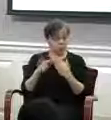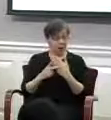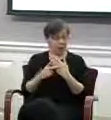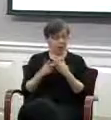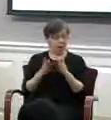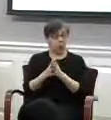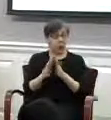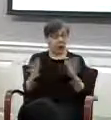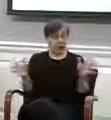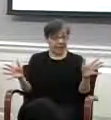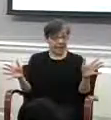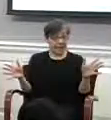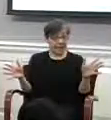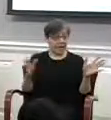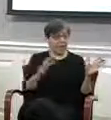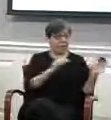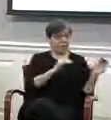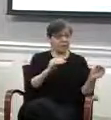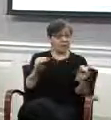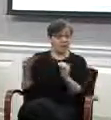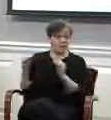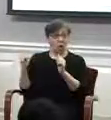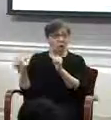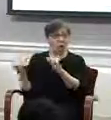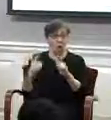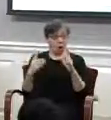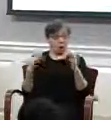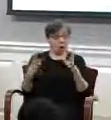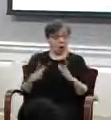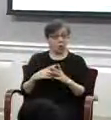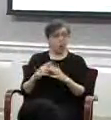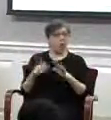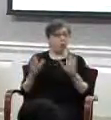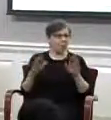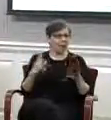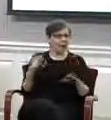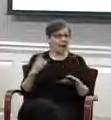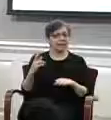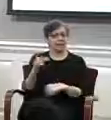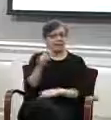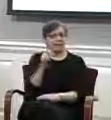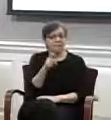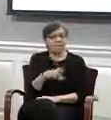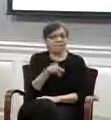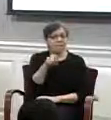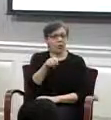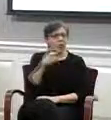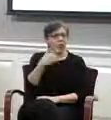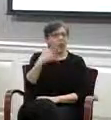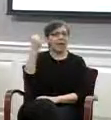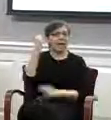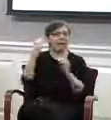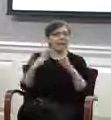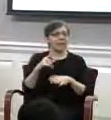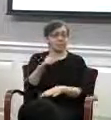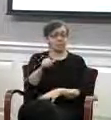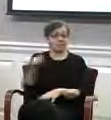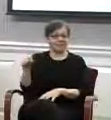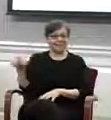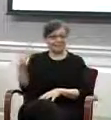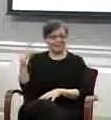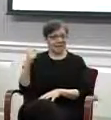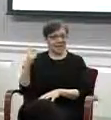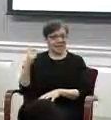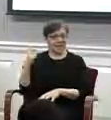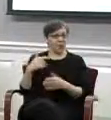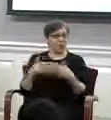would prepare all teachers for this, or do we accept that we provide opportunities in the curriculum somehow, whether it's